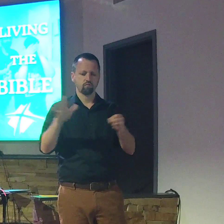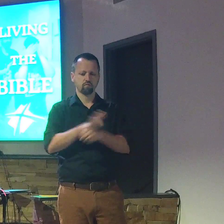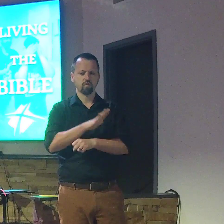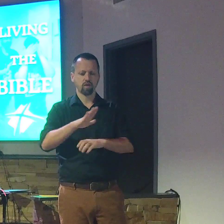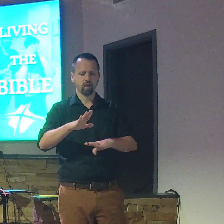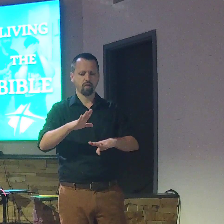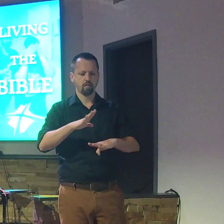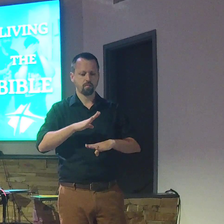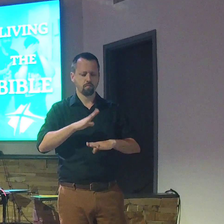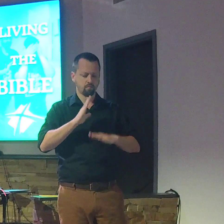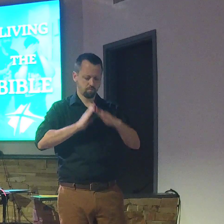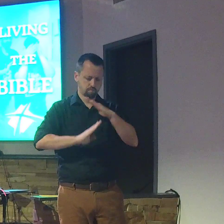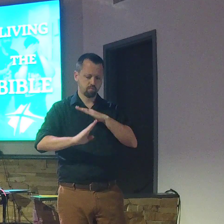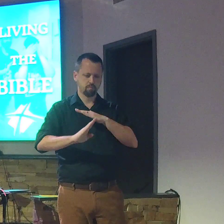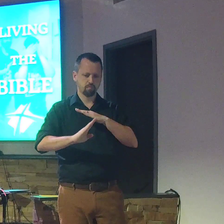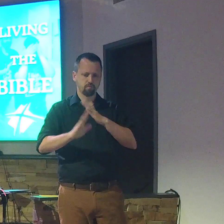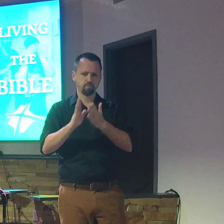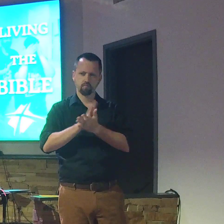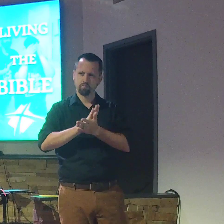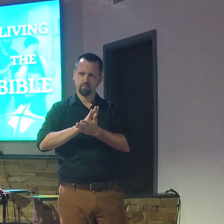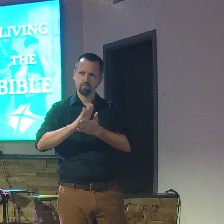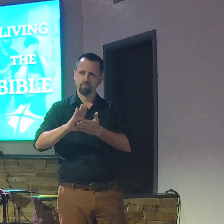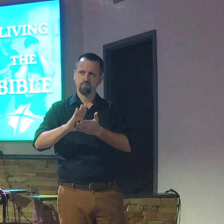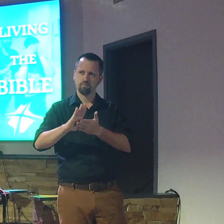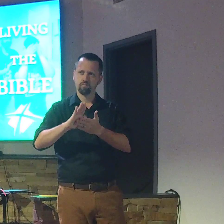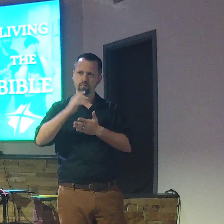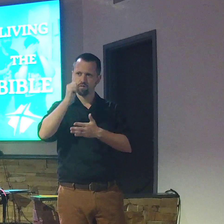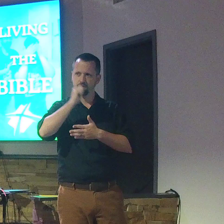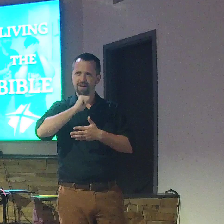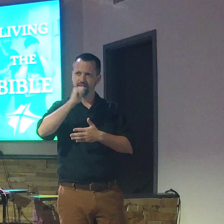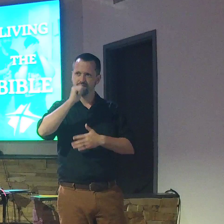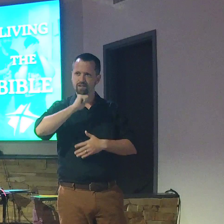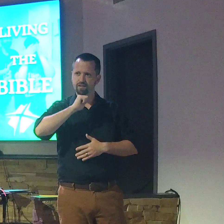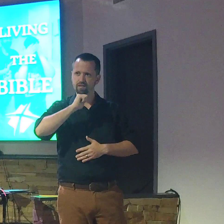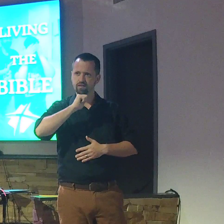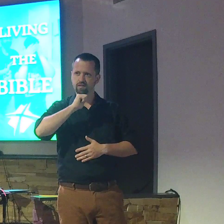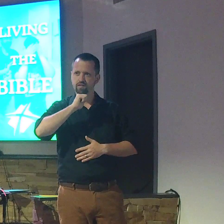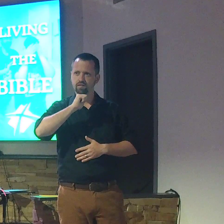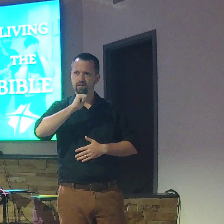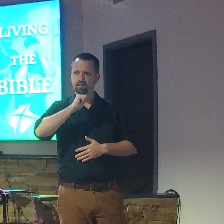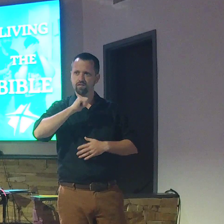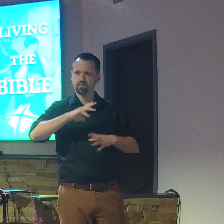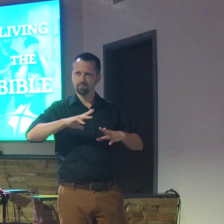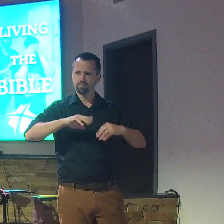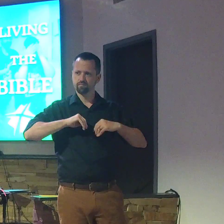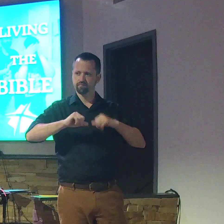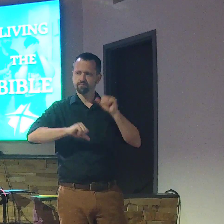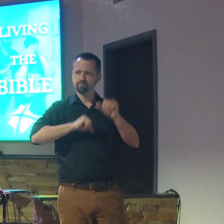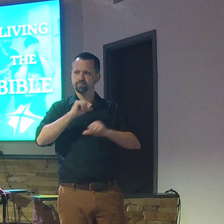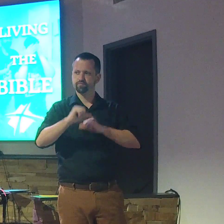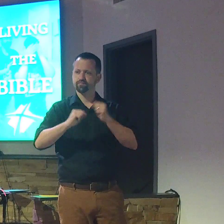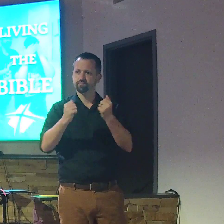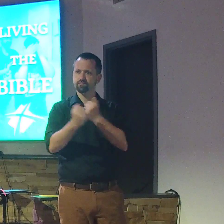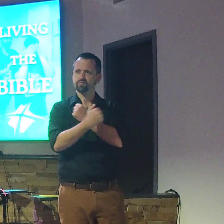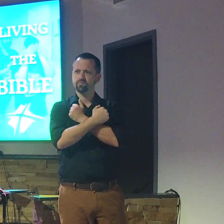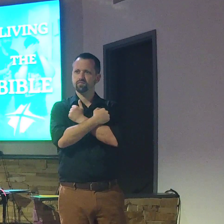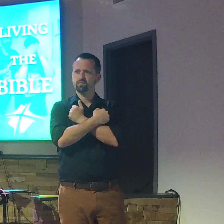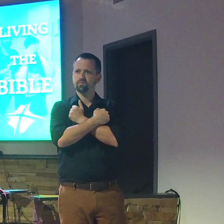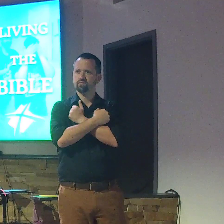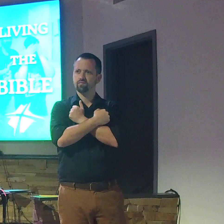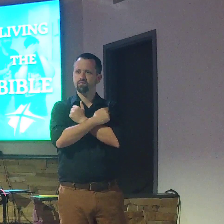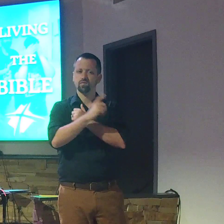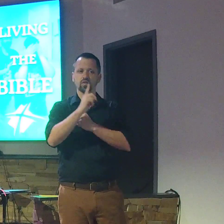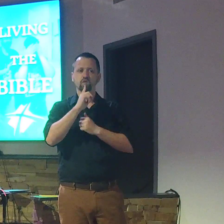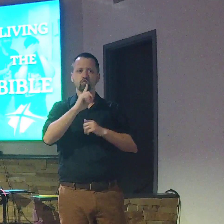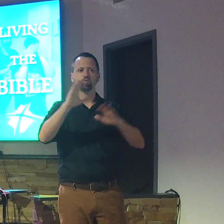humble and gentle. Be patient, bearing with one another in love.